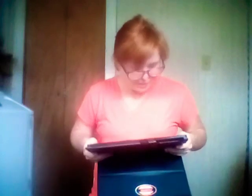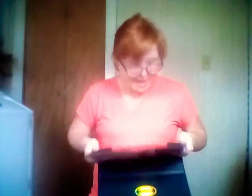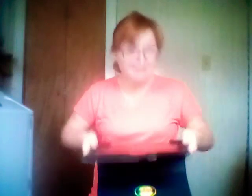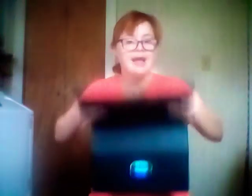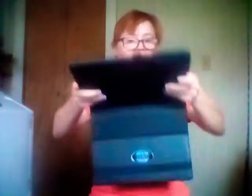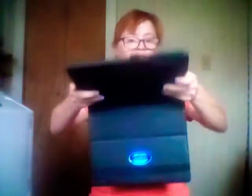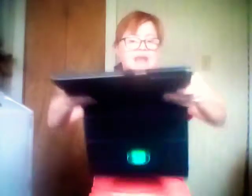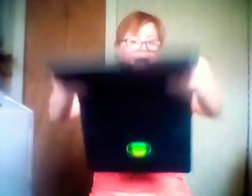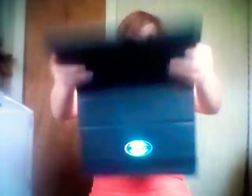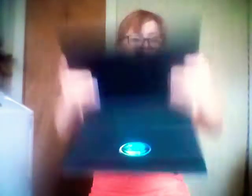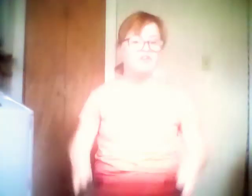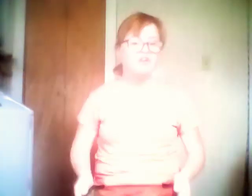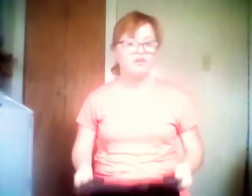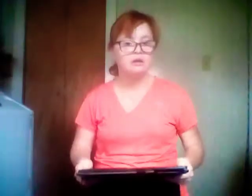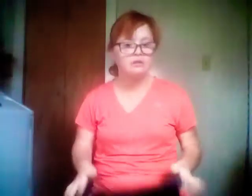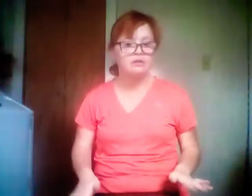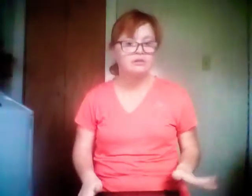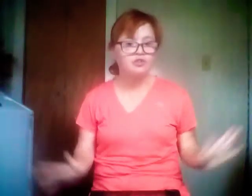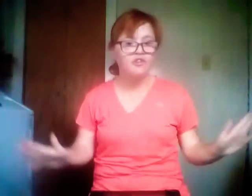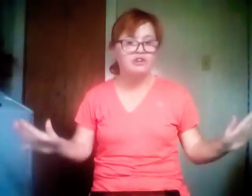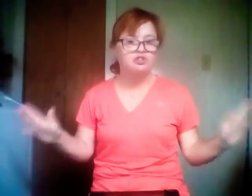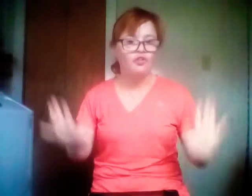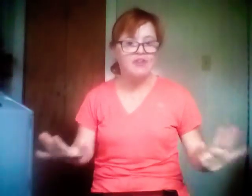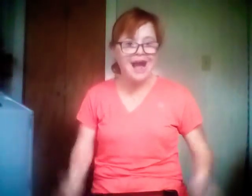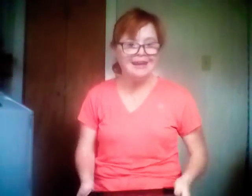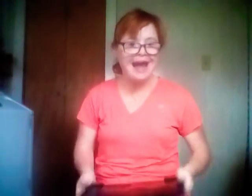And take your tablet to flat it out.